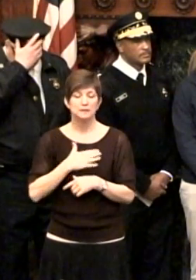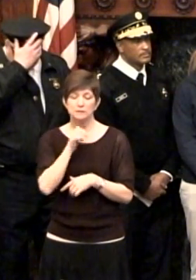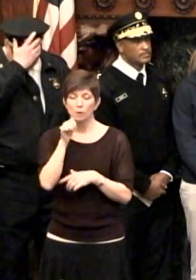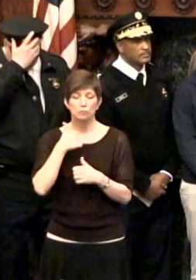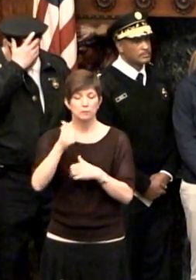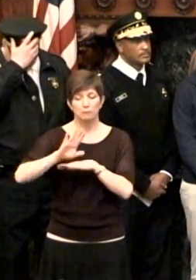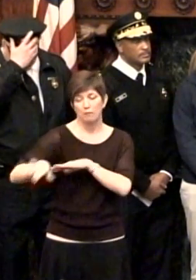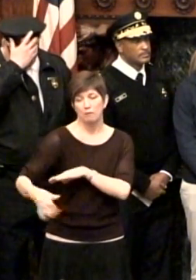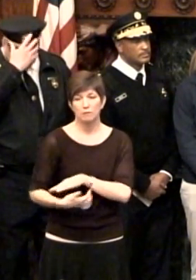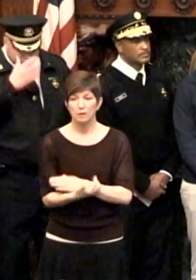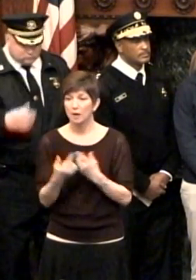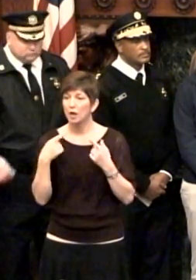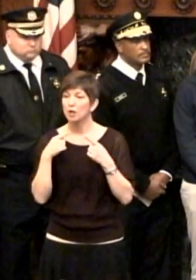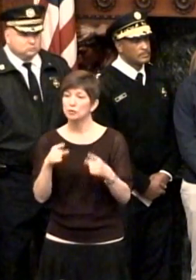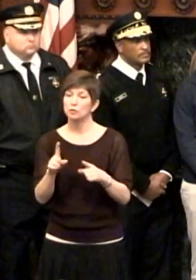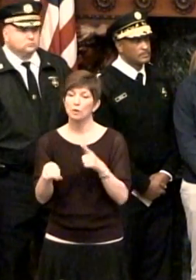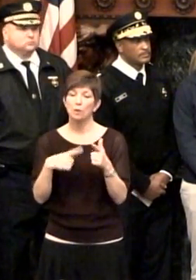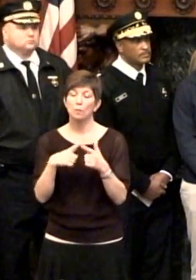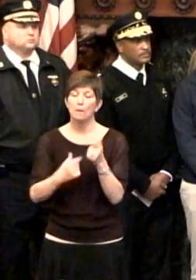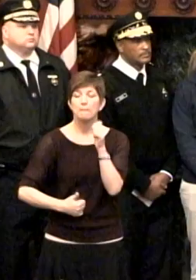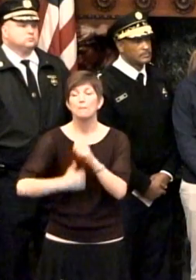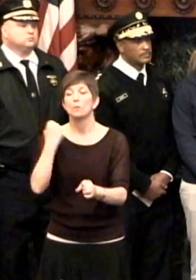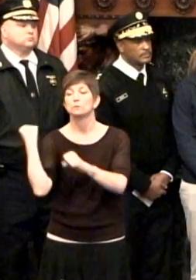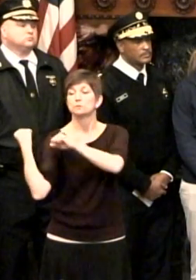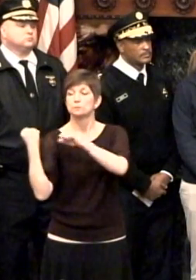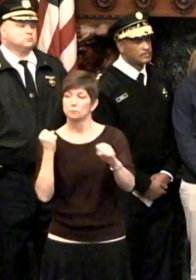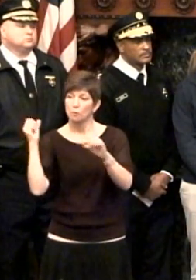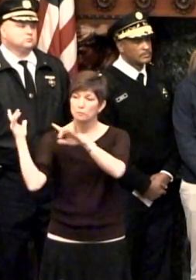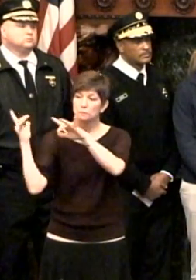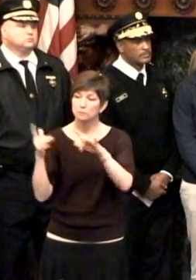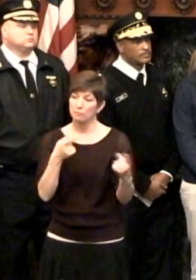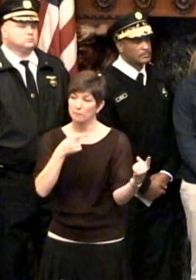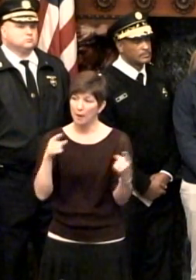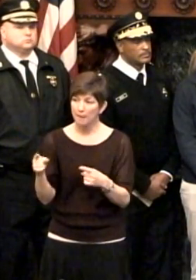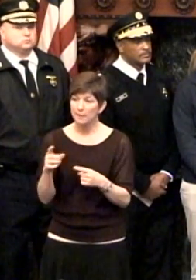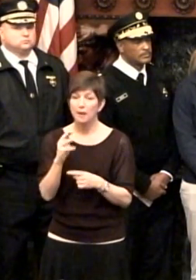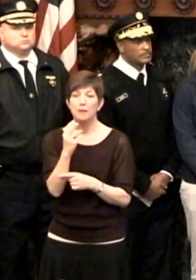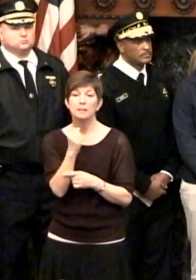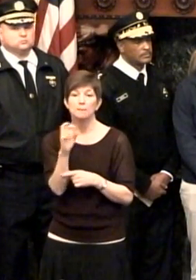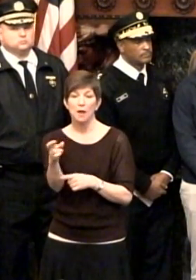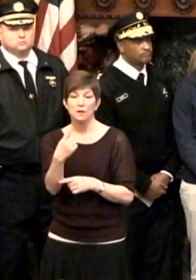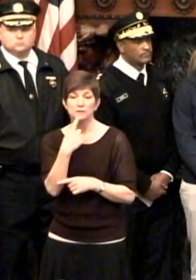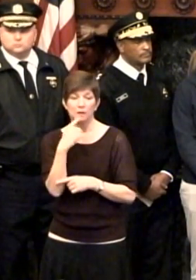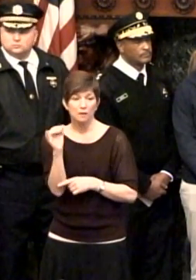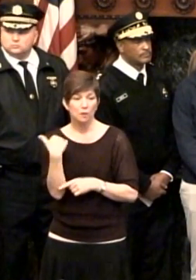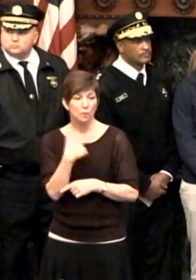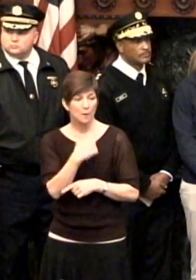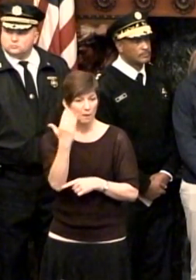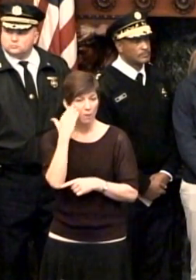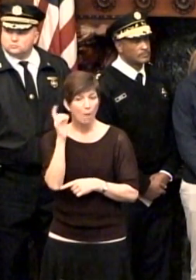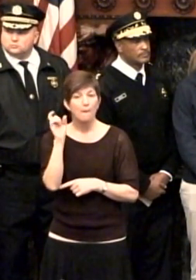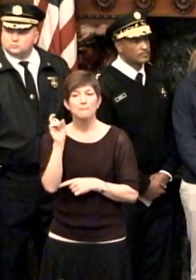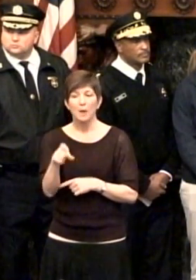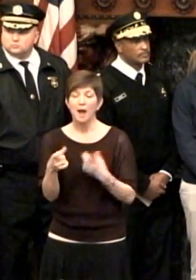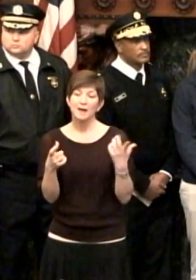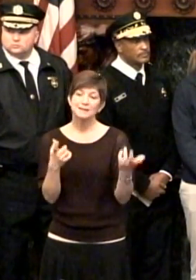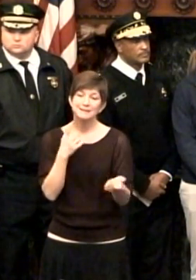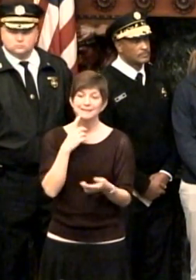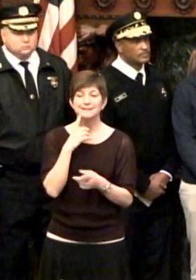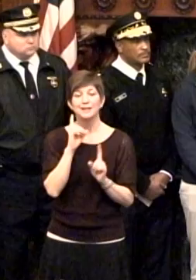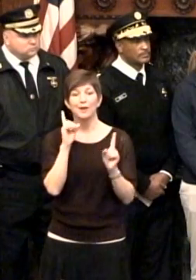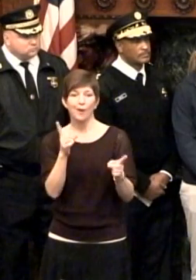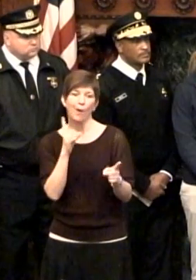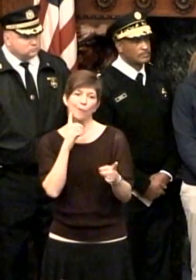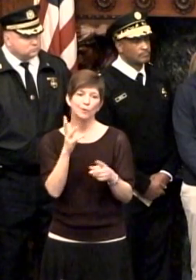overnight during the heart of this storm. And as the mayor said, we know you emptied the Wawas of the milk,